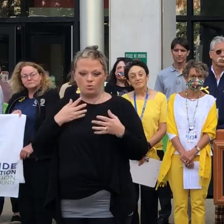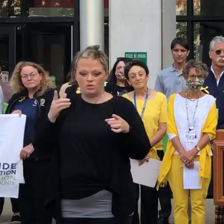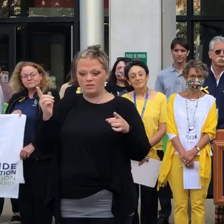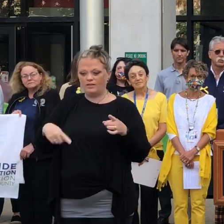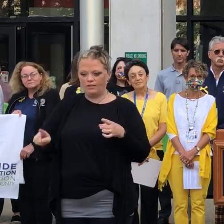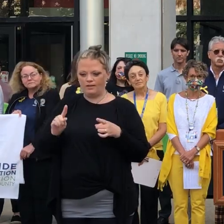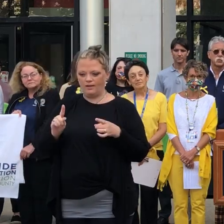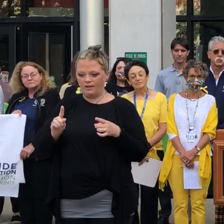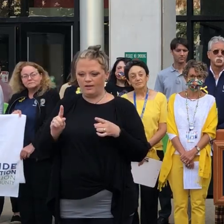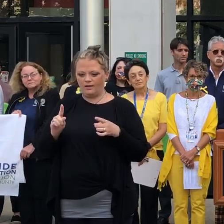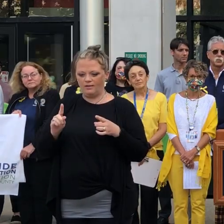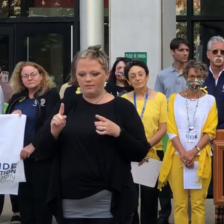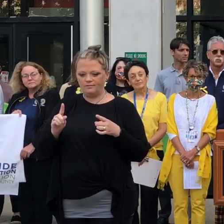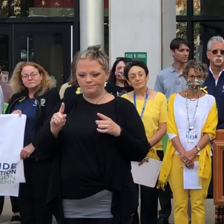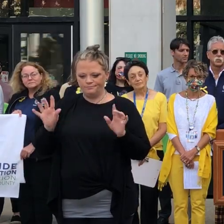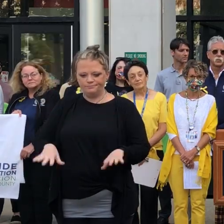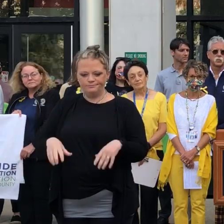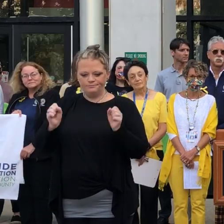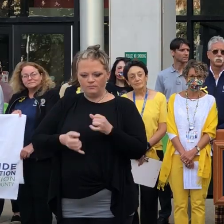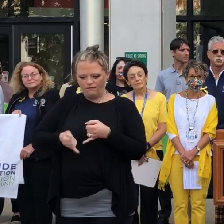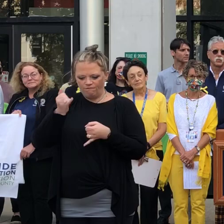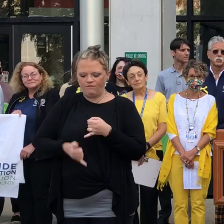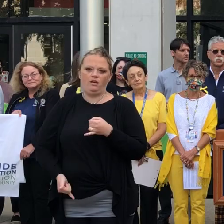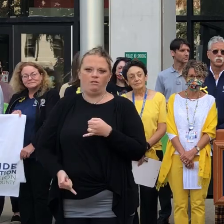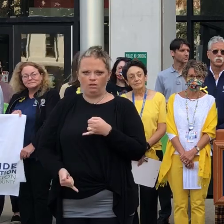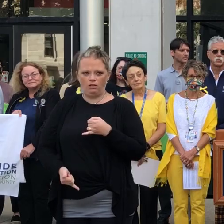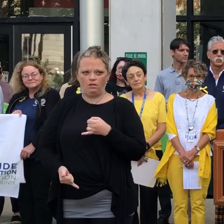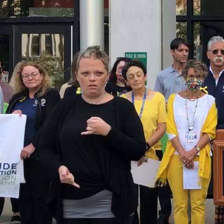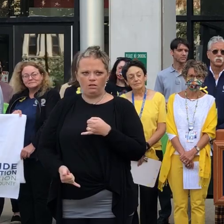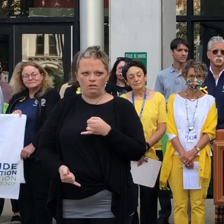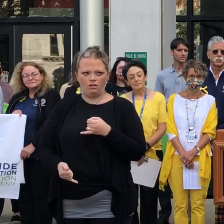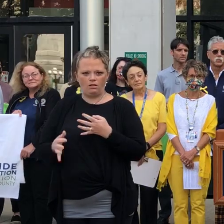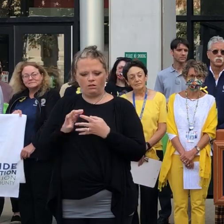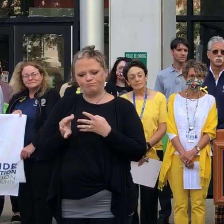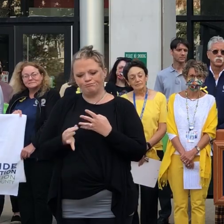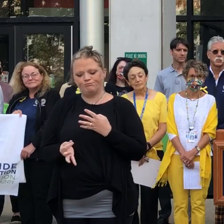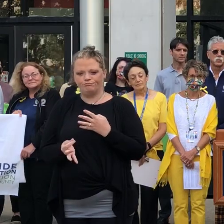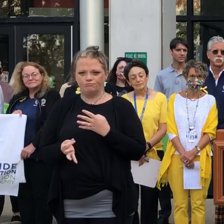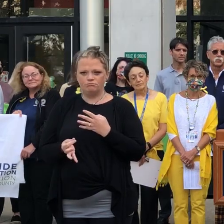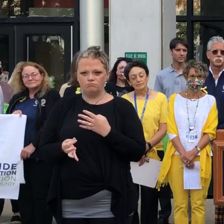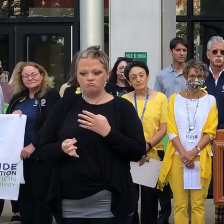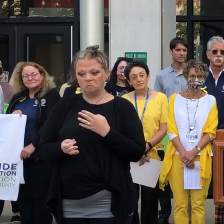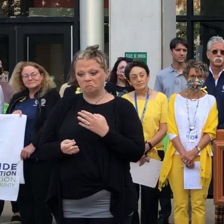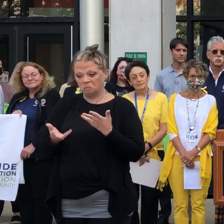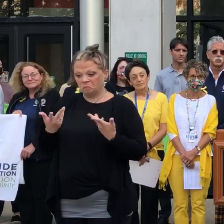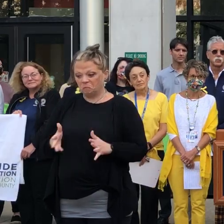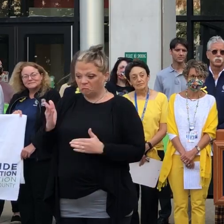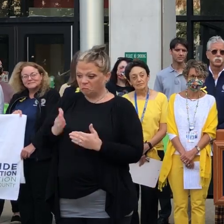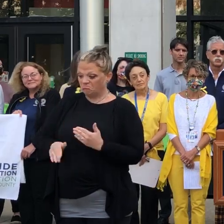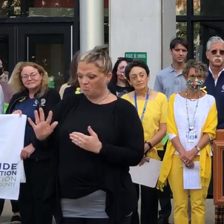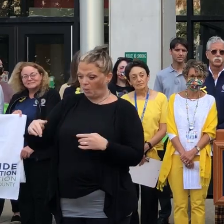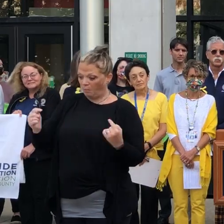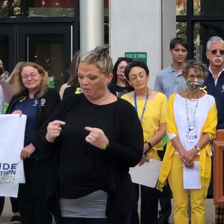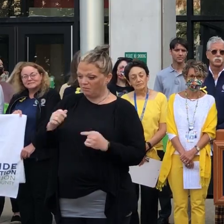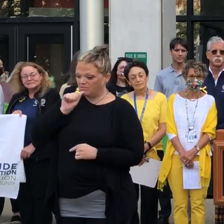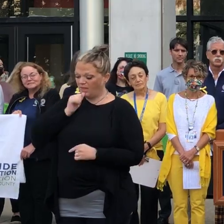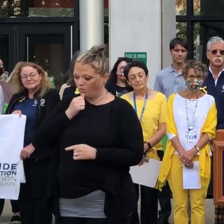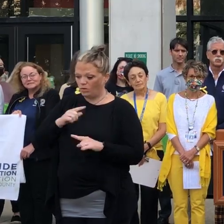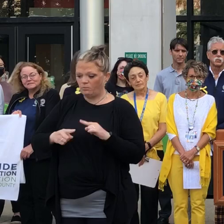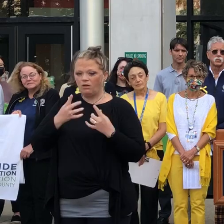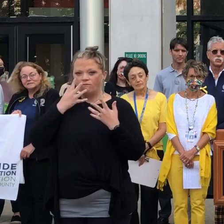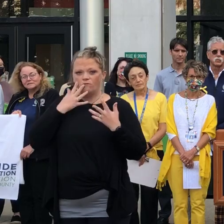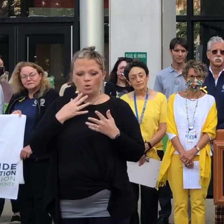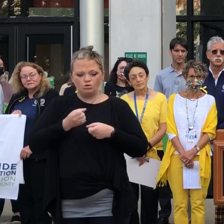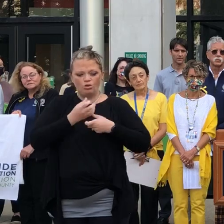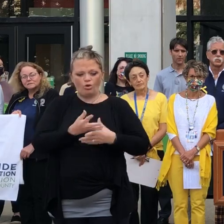take the final act, the most drastic act, which may end their pain, suffering, but unfortunately causes pain